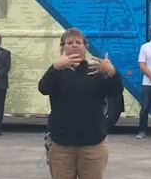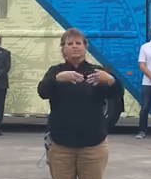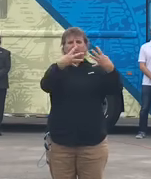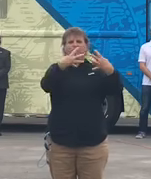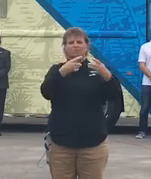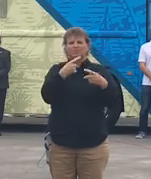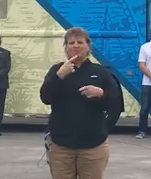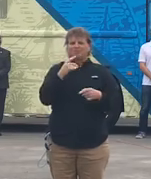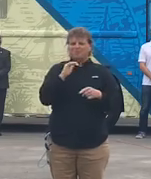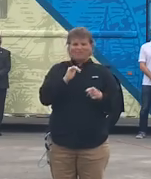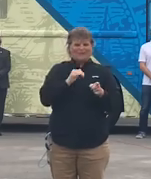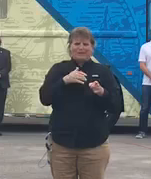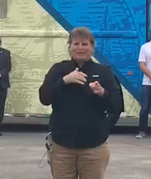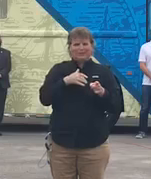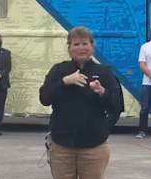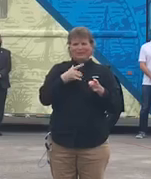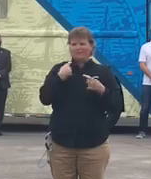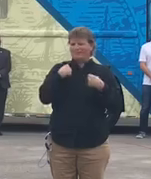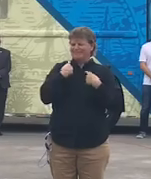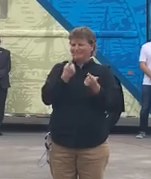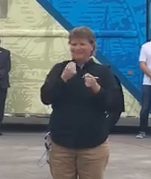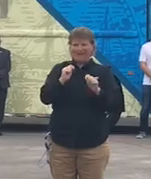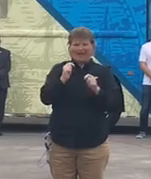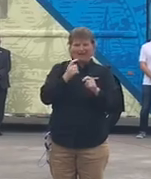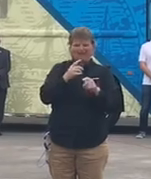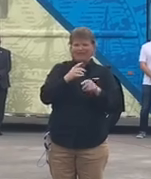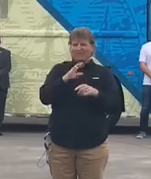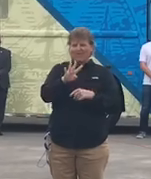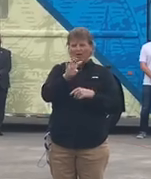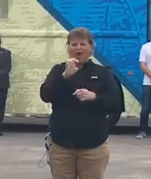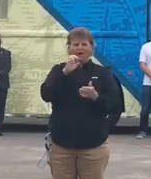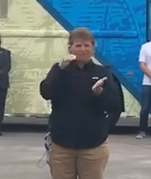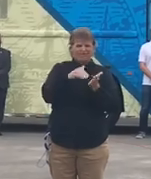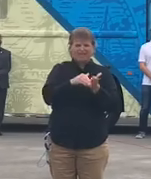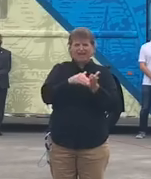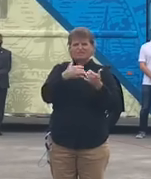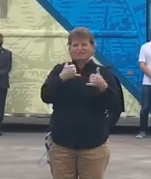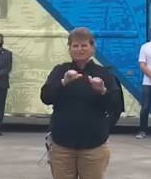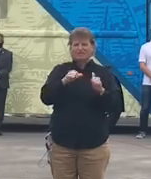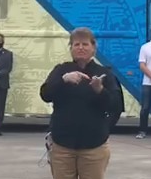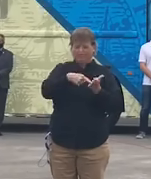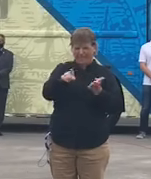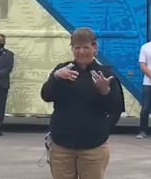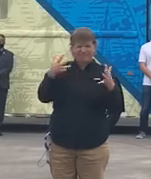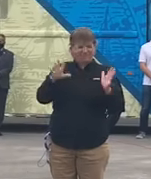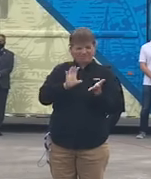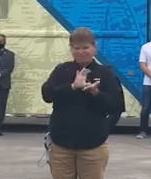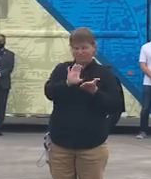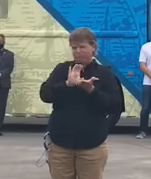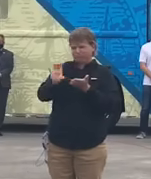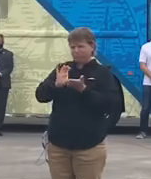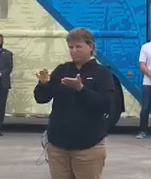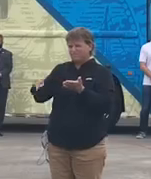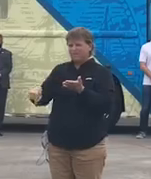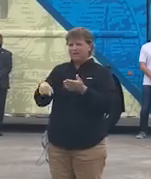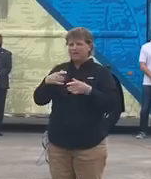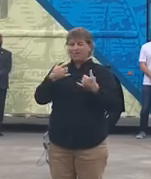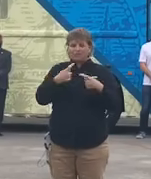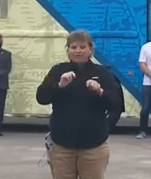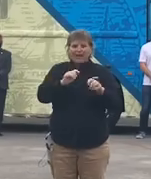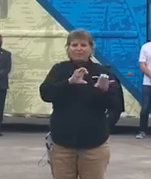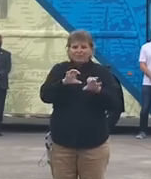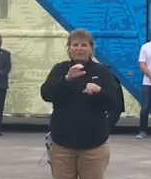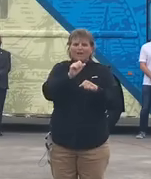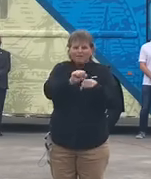did 400,000 the weekend before, so we're going to do that more, but then trying to get as many on the weekdays while people are on the system as